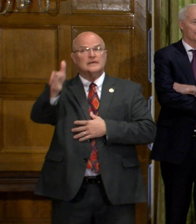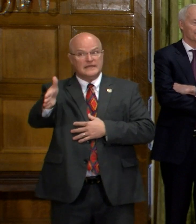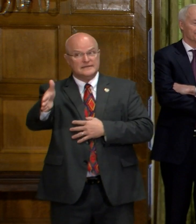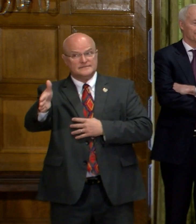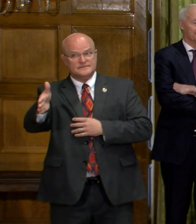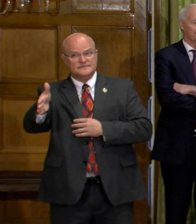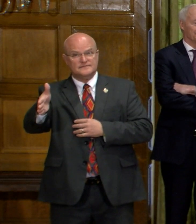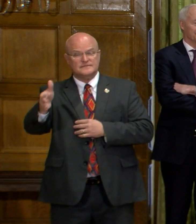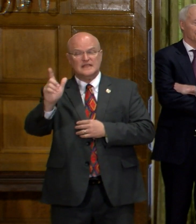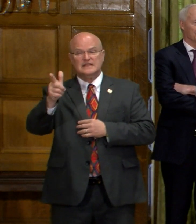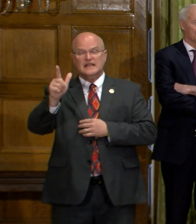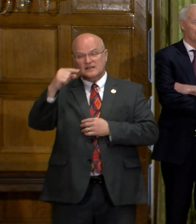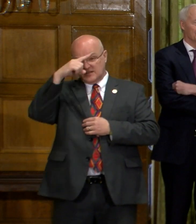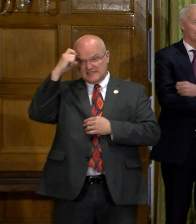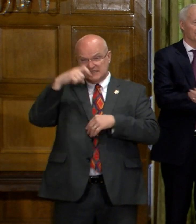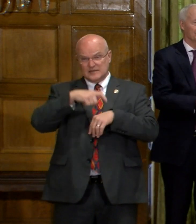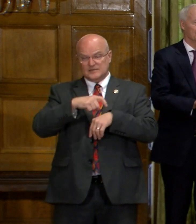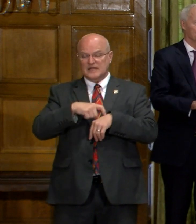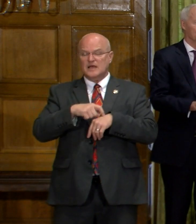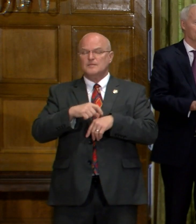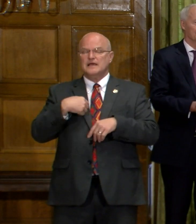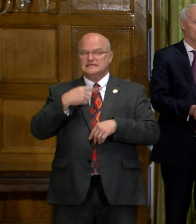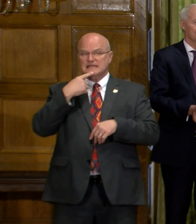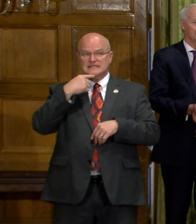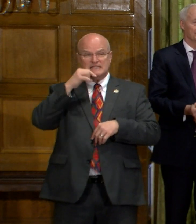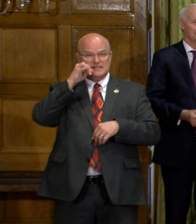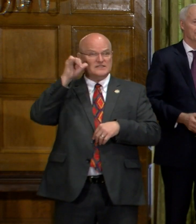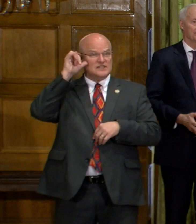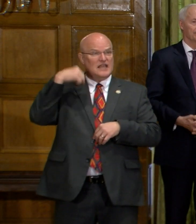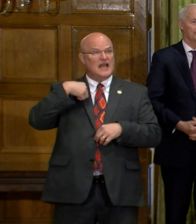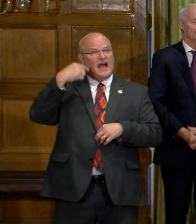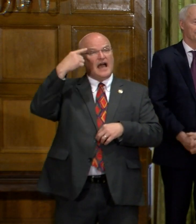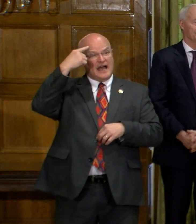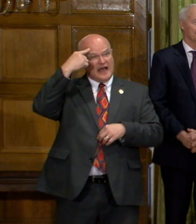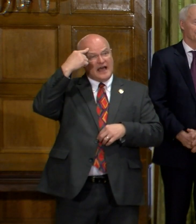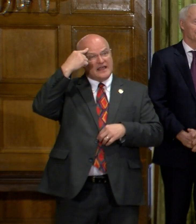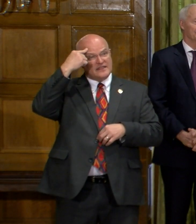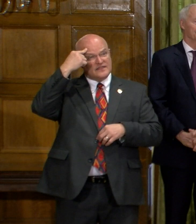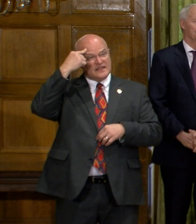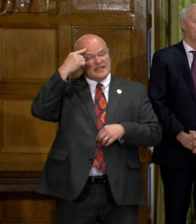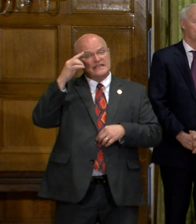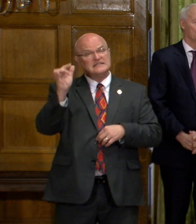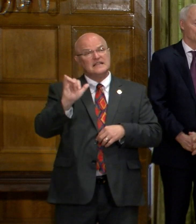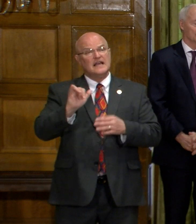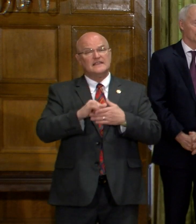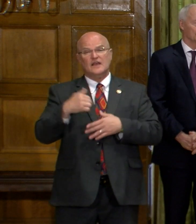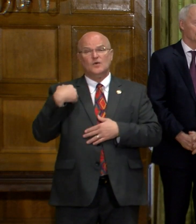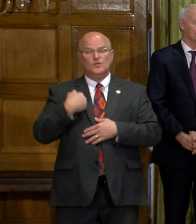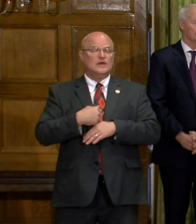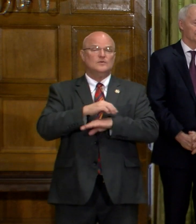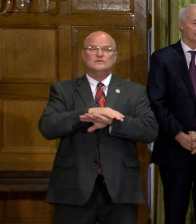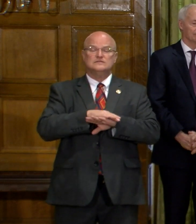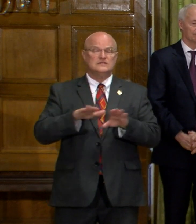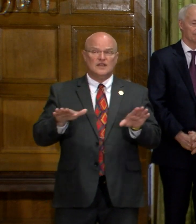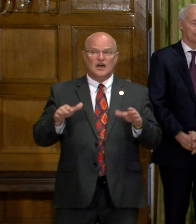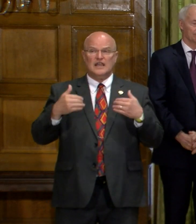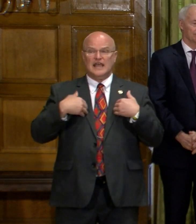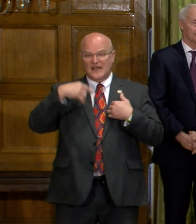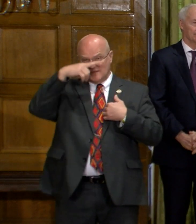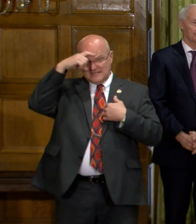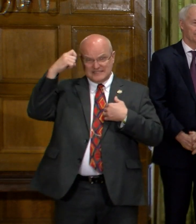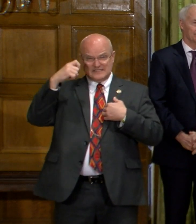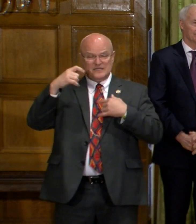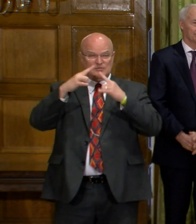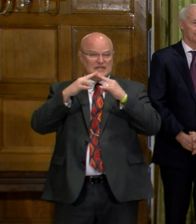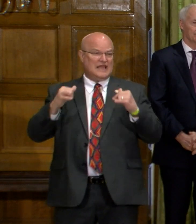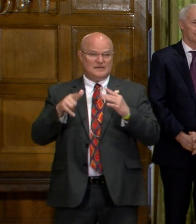be later in the summer. As I said yesterday, I think it's likely that we will not be able to have summer